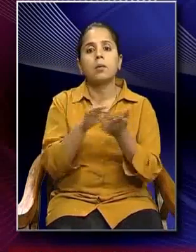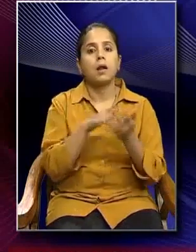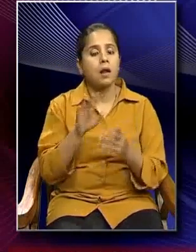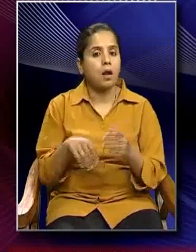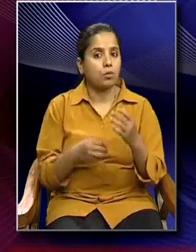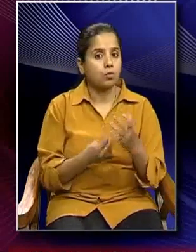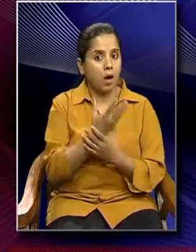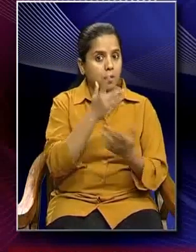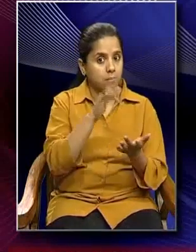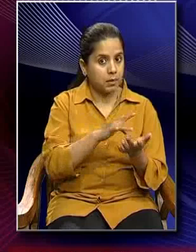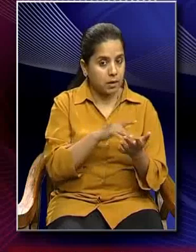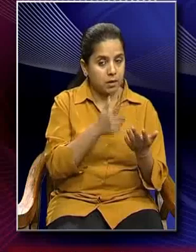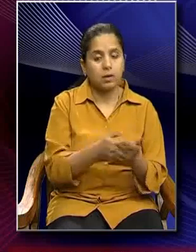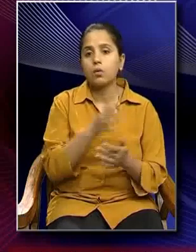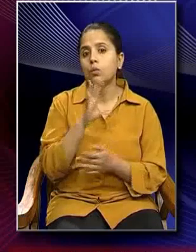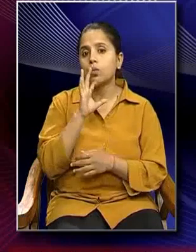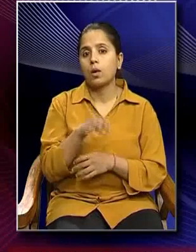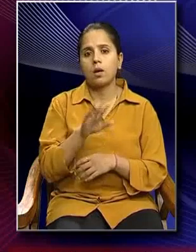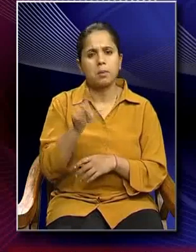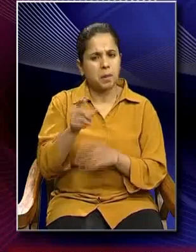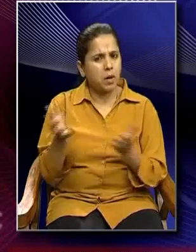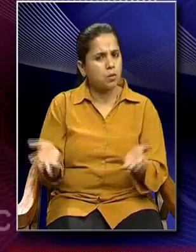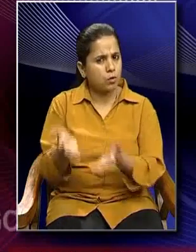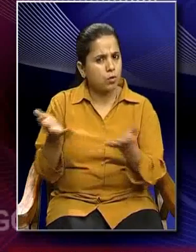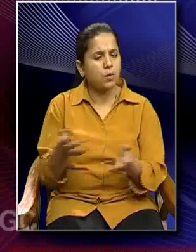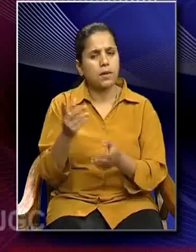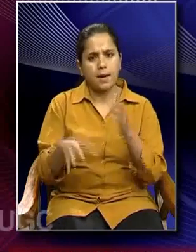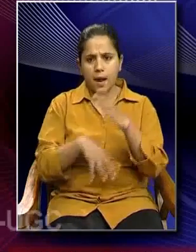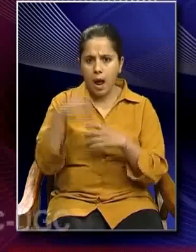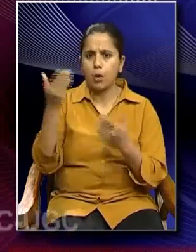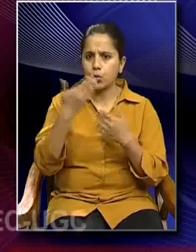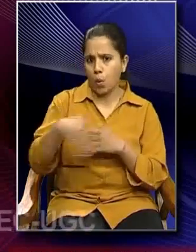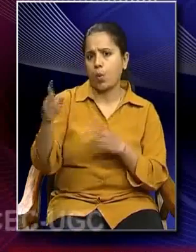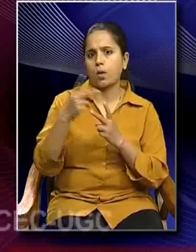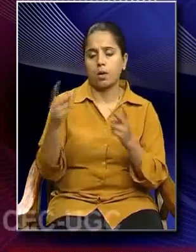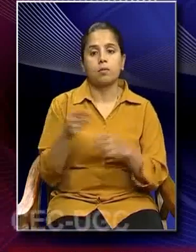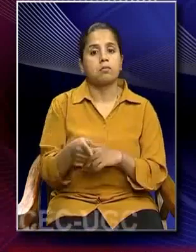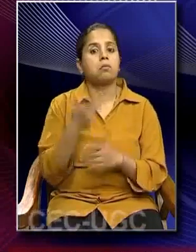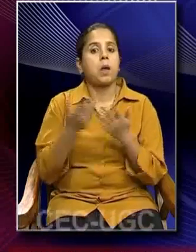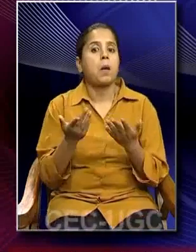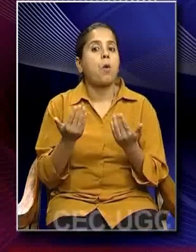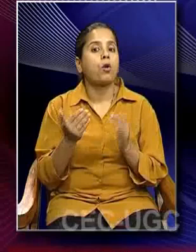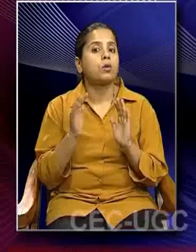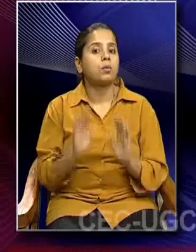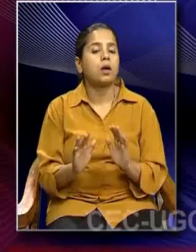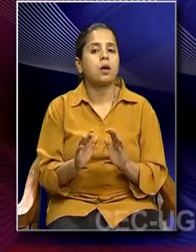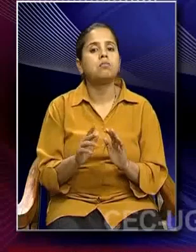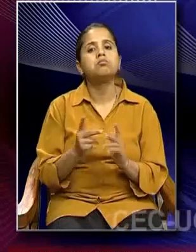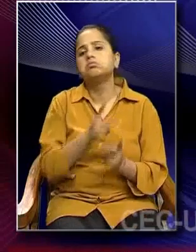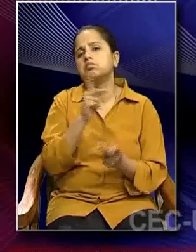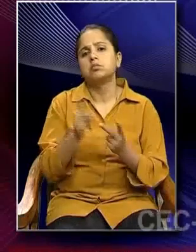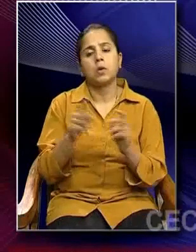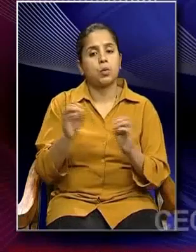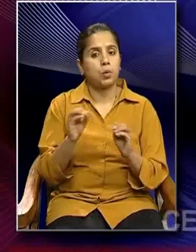origin, which are actually pushing people to move out, and there is possibly, though imperfect, set